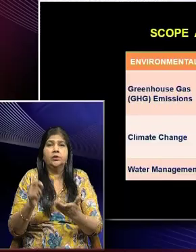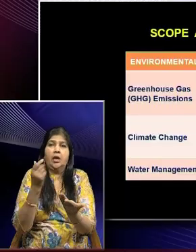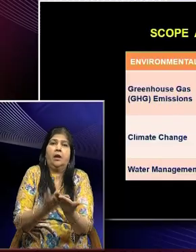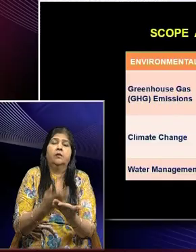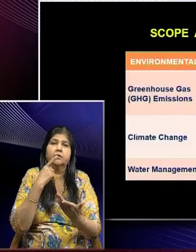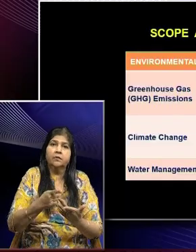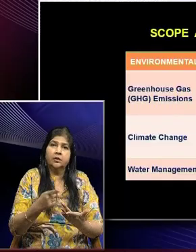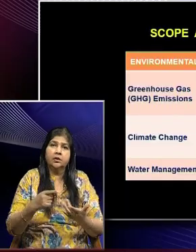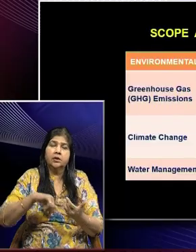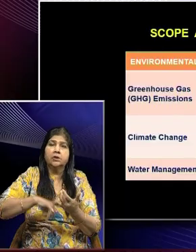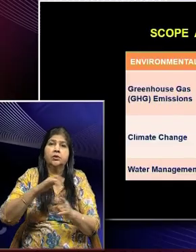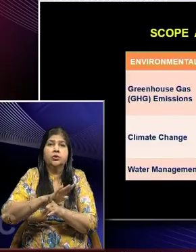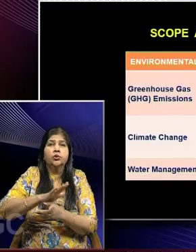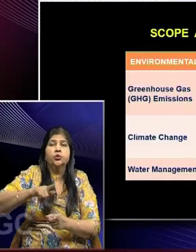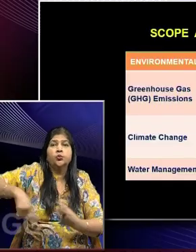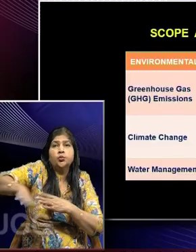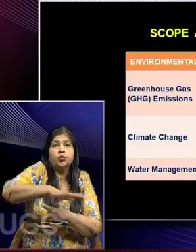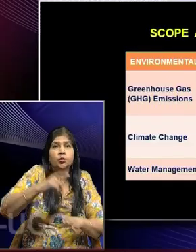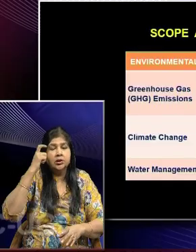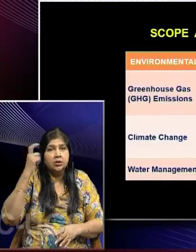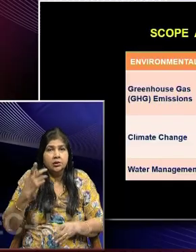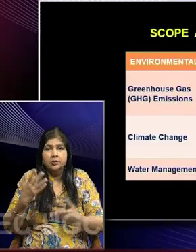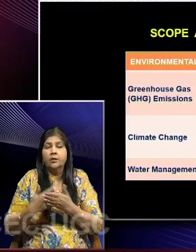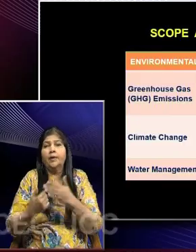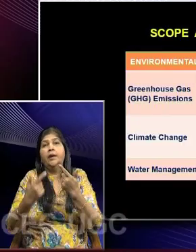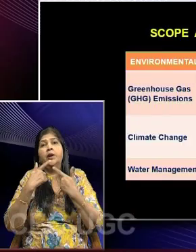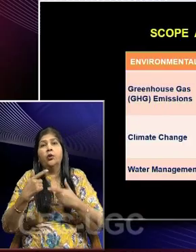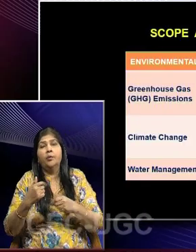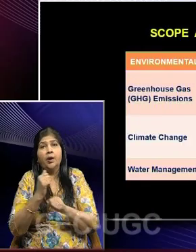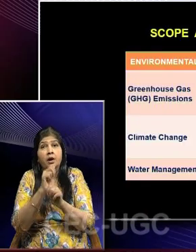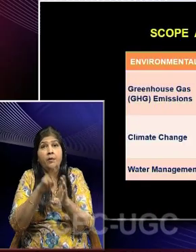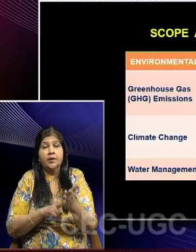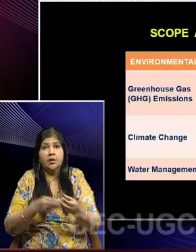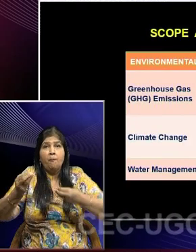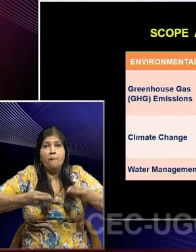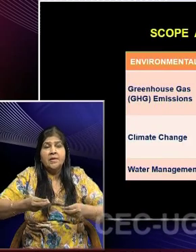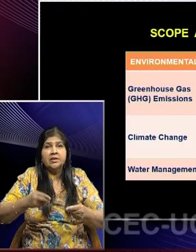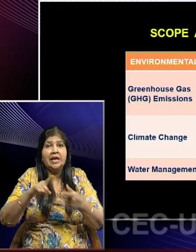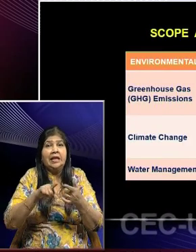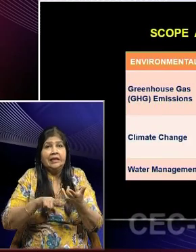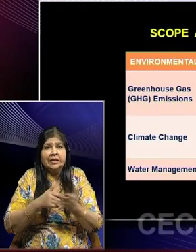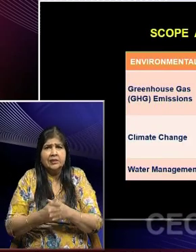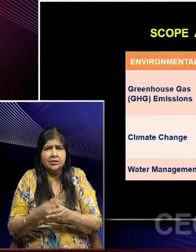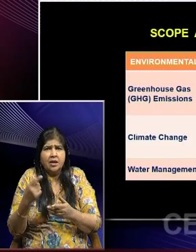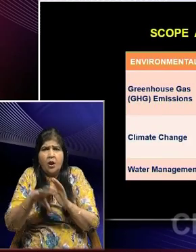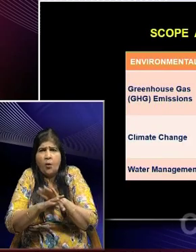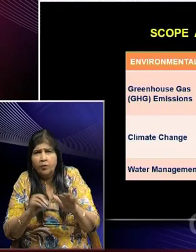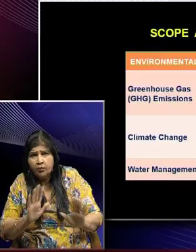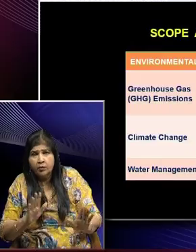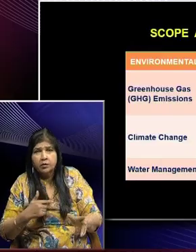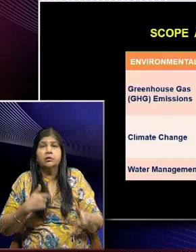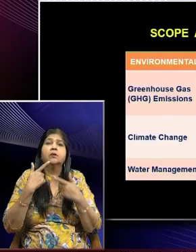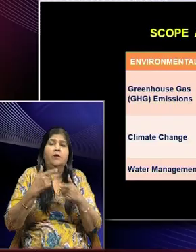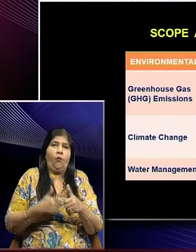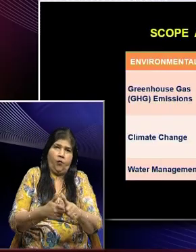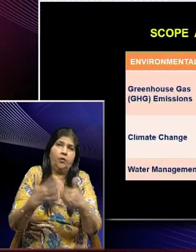for the social concerns. And of course, when we talk about governance, the business ethics and the ethical standards which we are